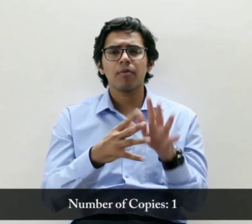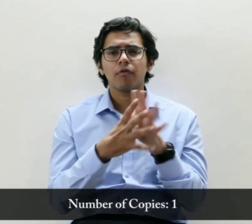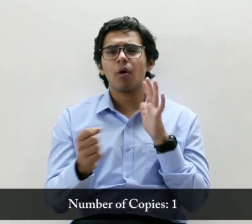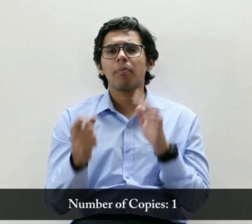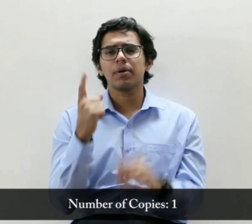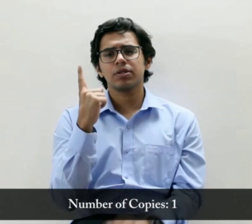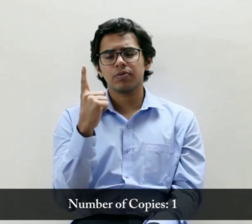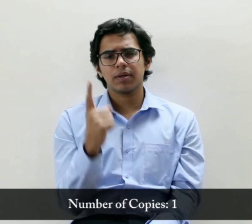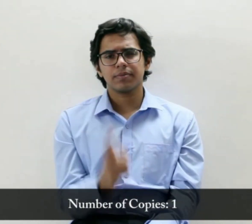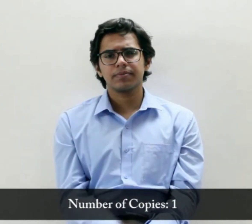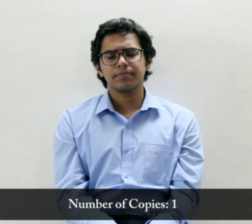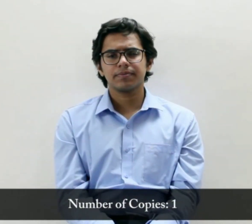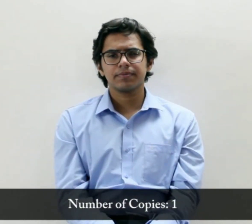Number of copies 1.